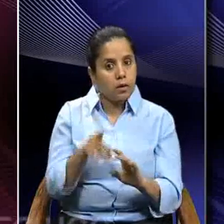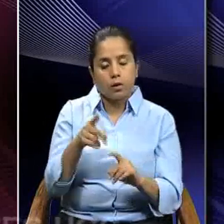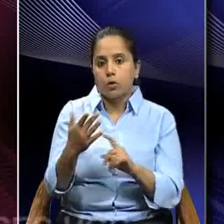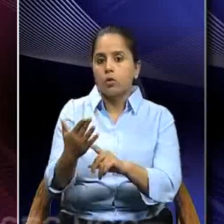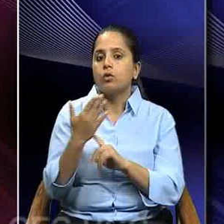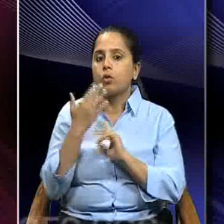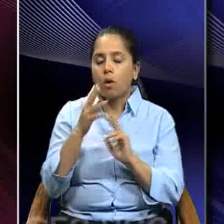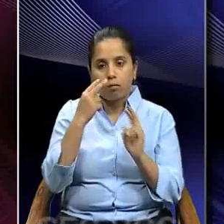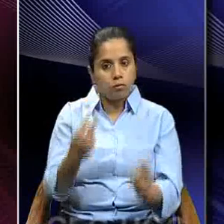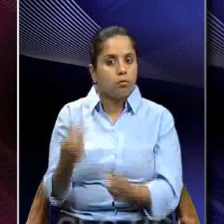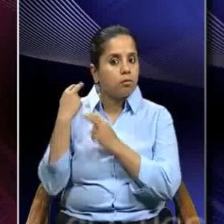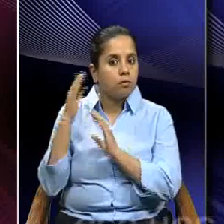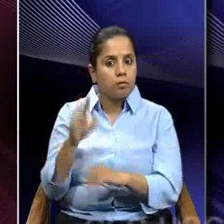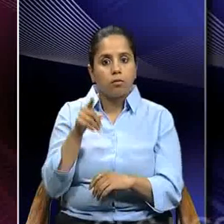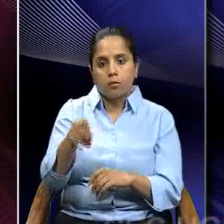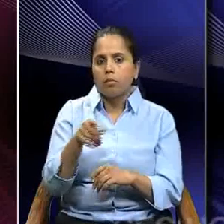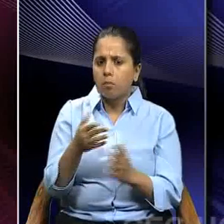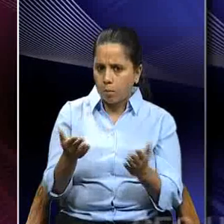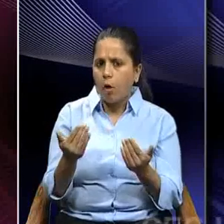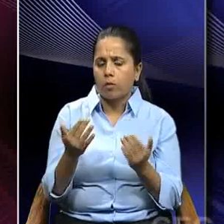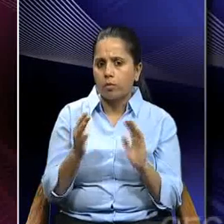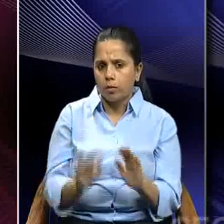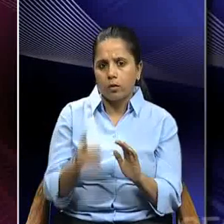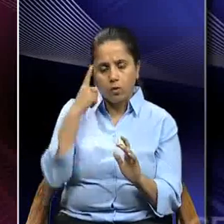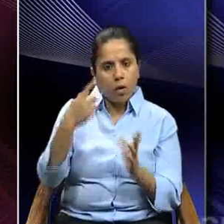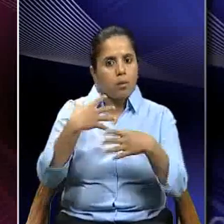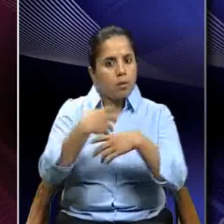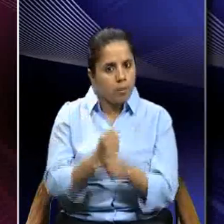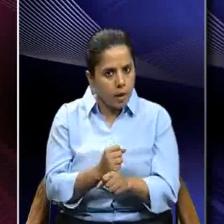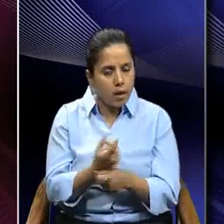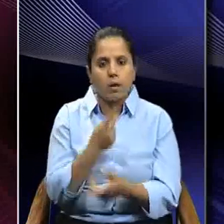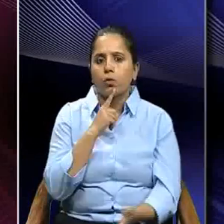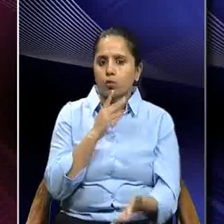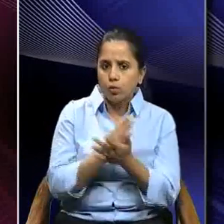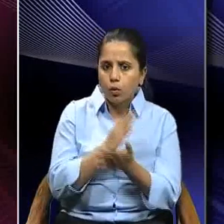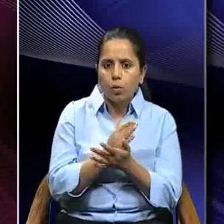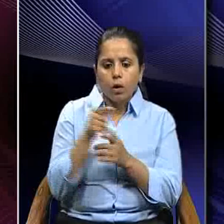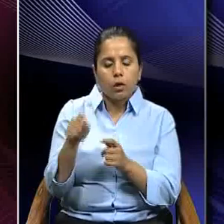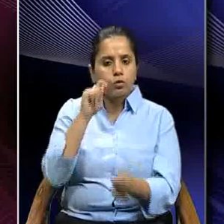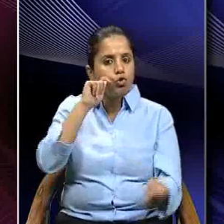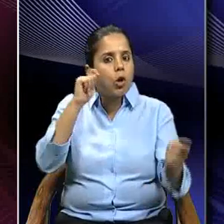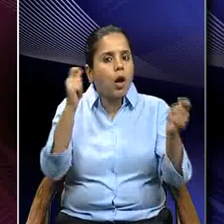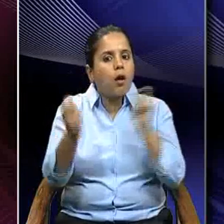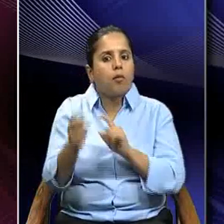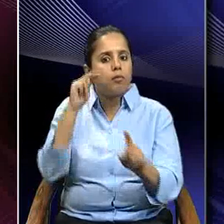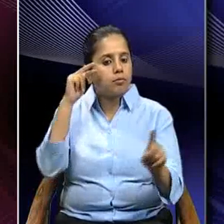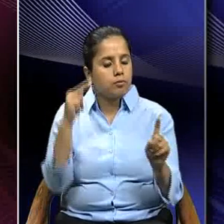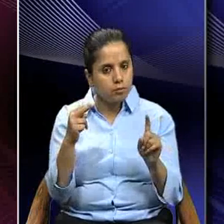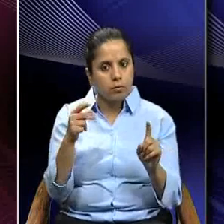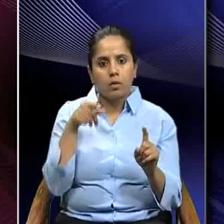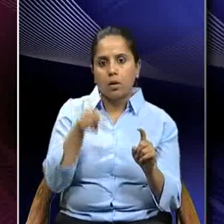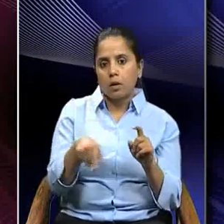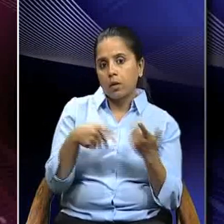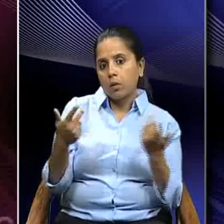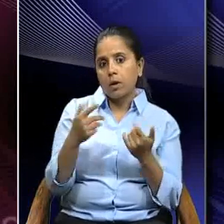this reflects that it is very much possible to create, to ensure a paradigm shift towards synthesis